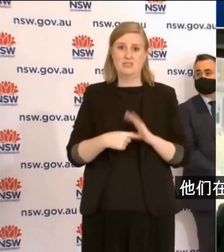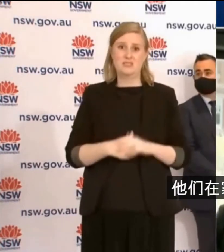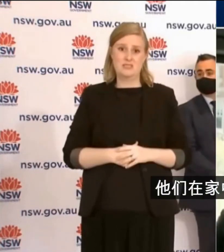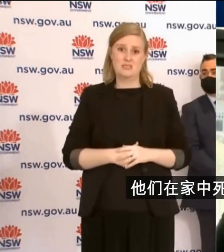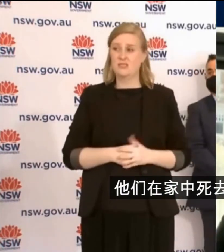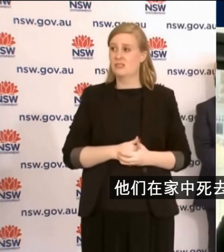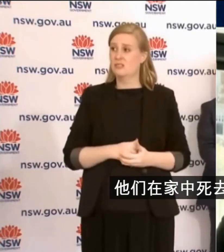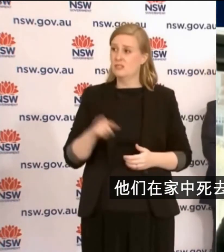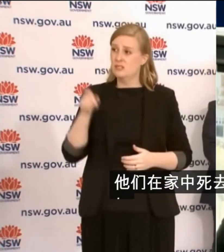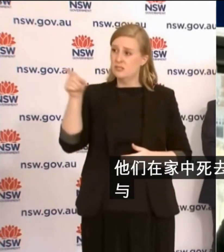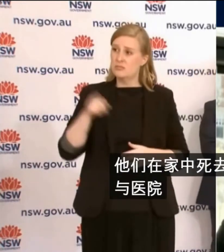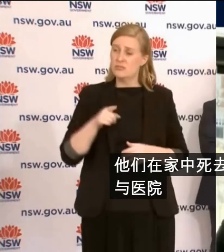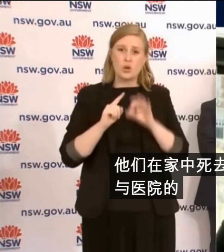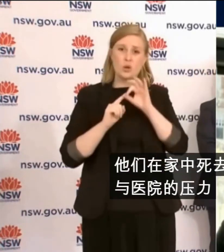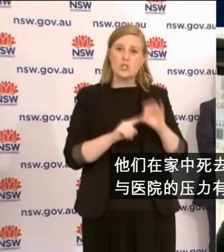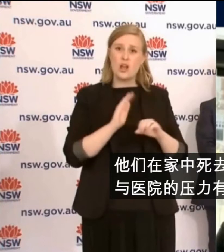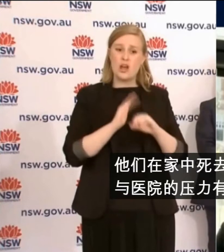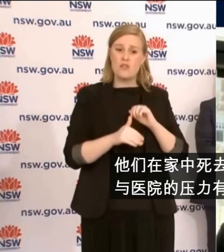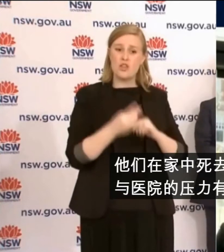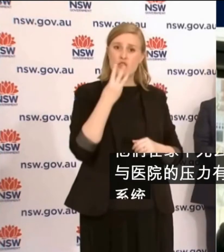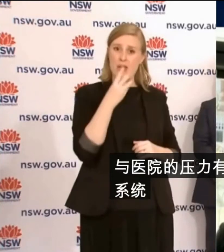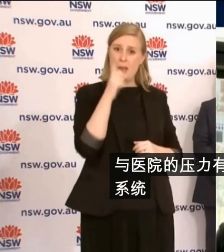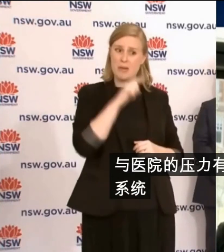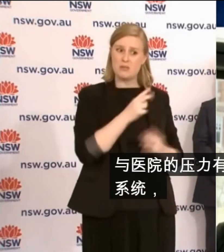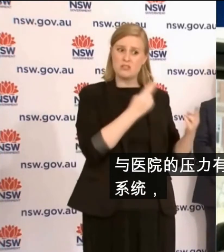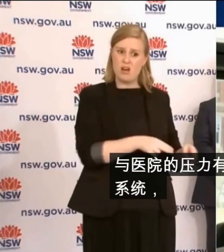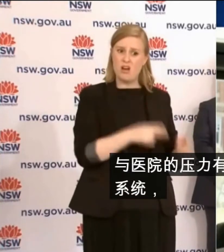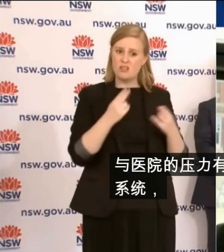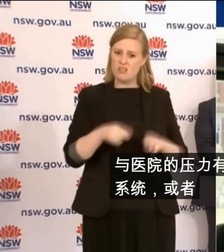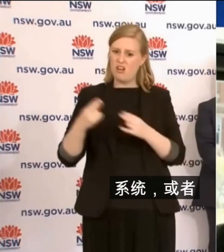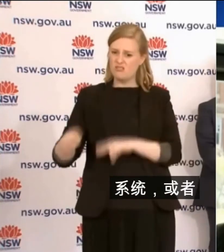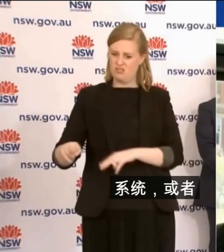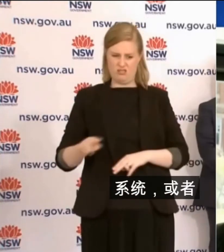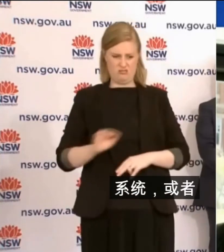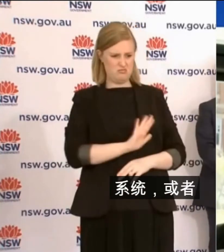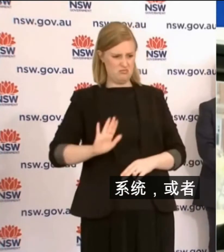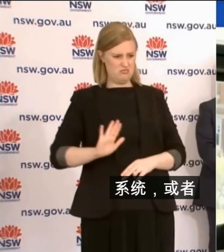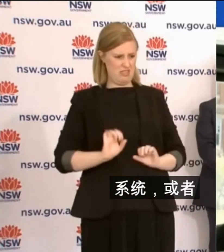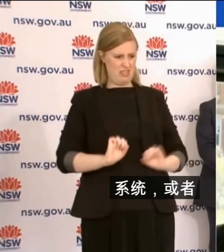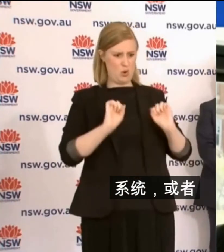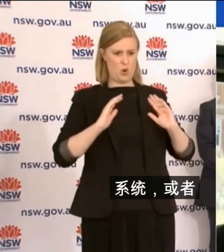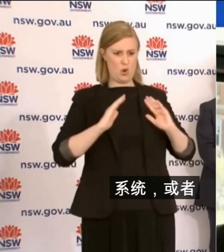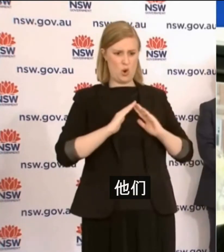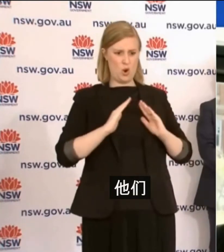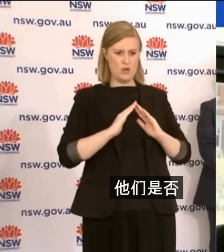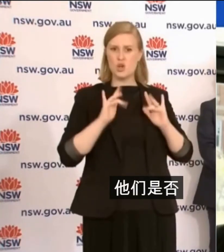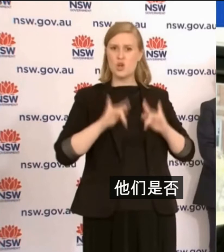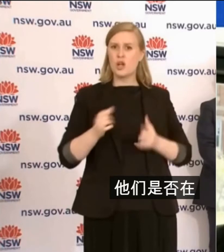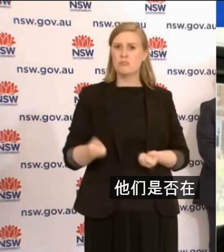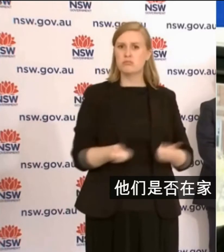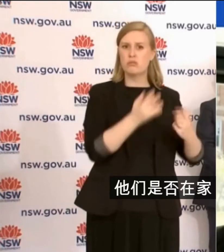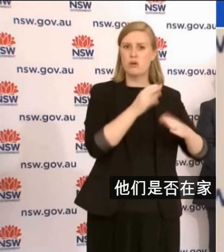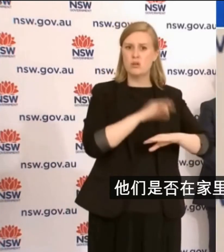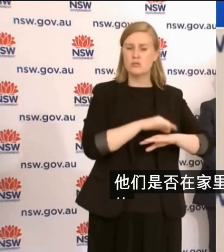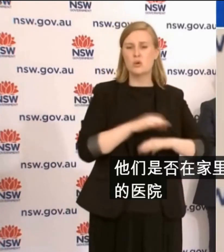The 3 people, they died at home. Does that have anything to do with the pressure on the hospital system, or were they being cared for in out of hospital at home?